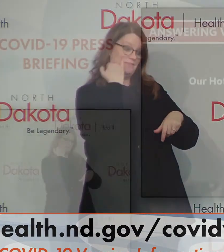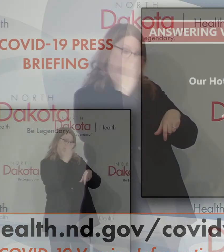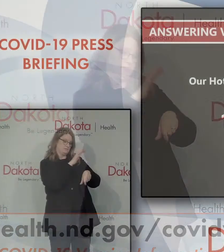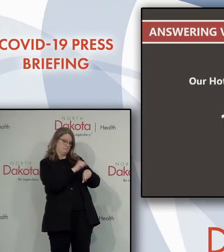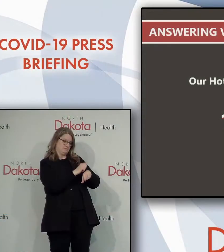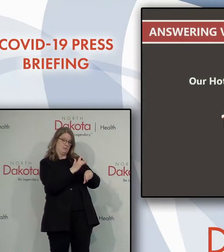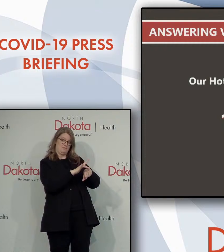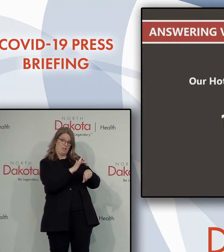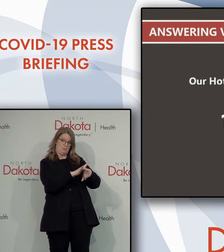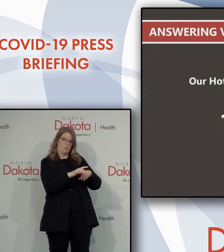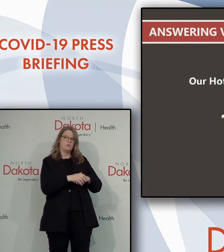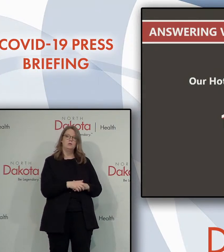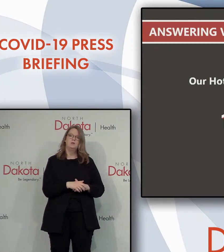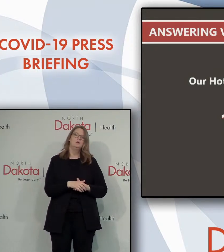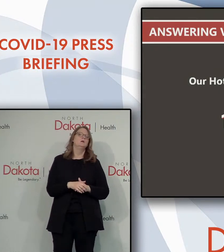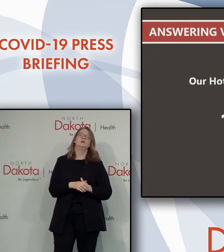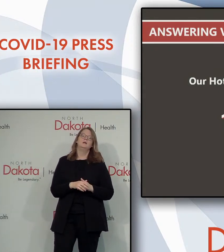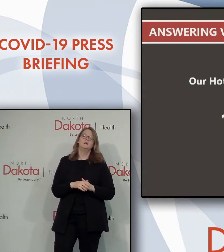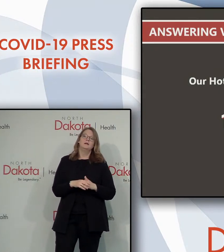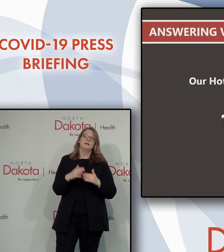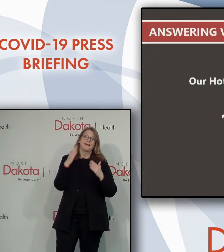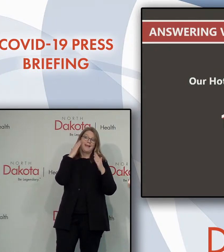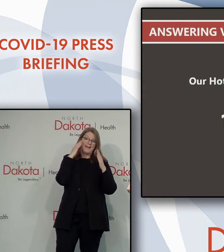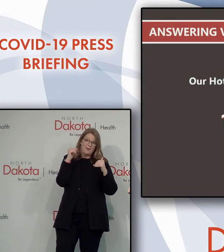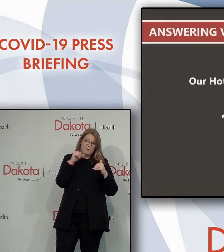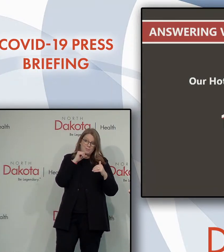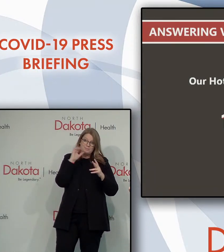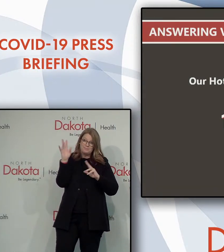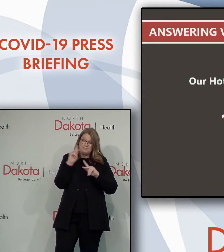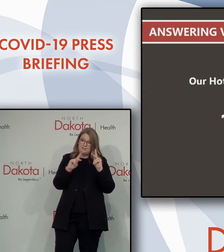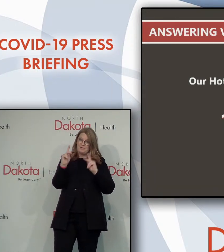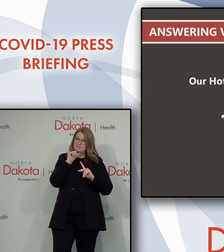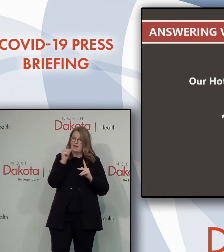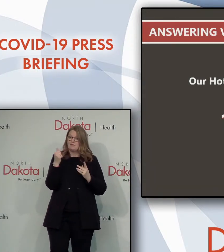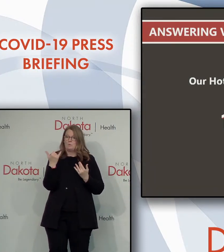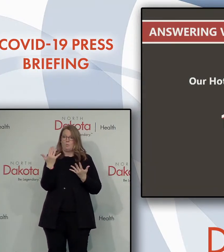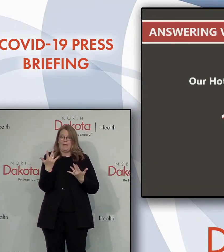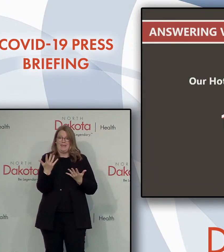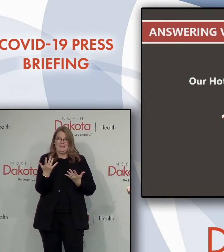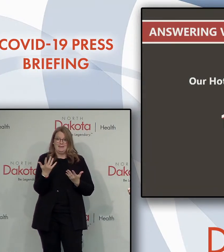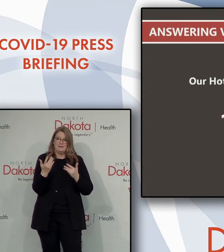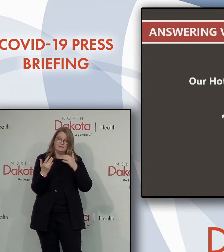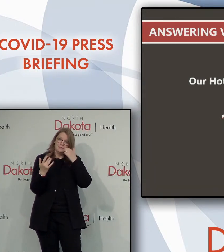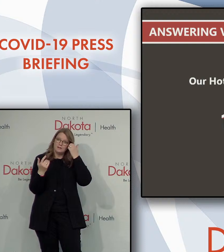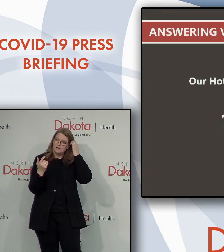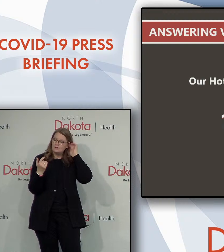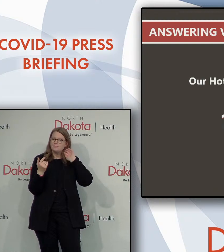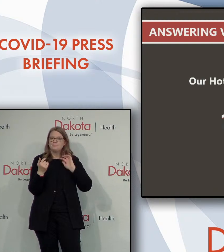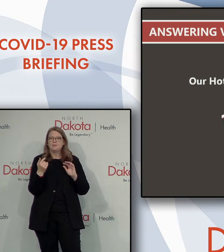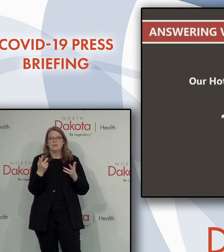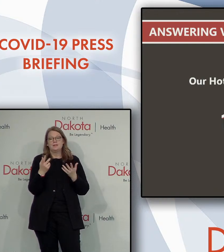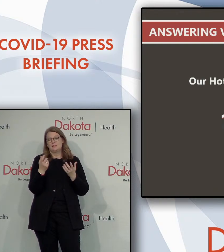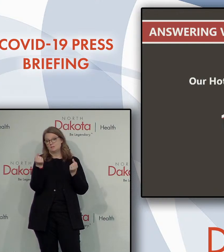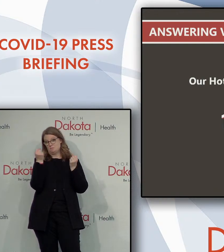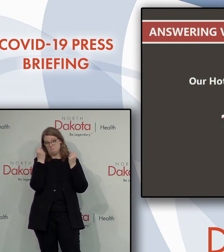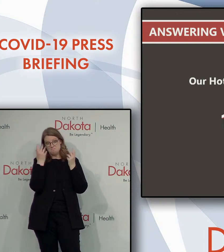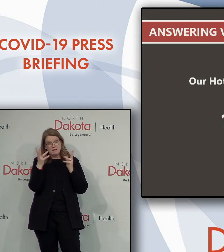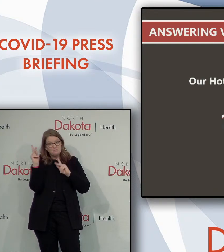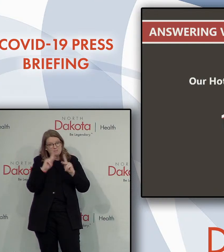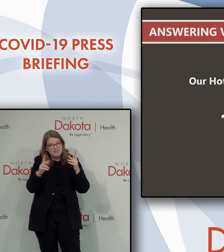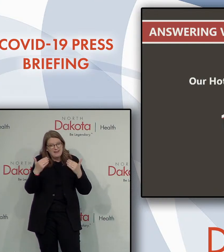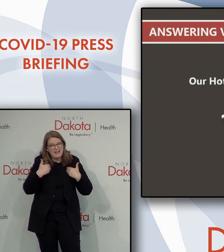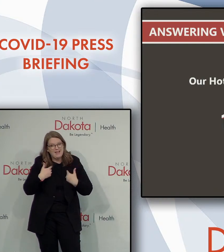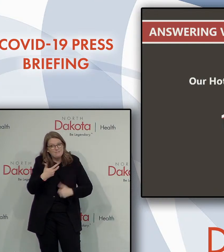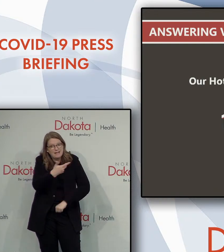that I hope there's people not waiting for their traditional provider to get vaccine. There's a number of different providers who have vaccines.